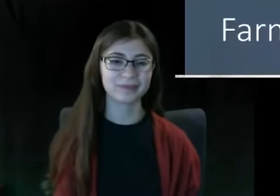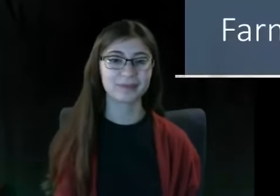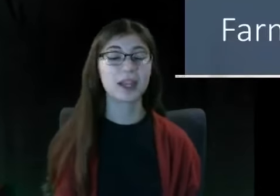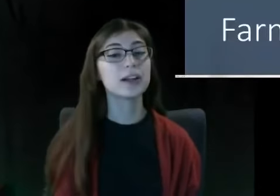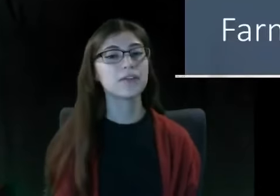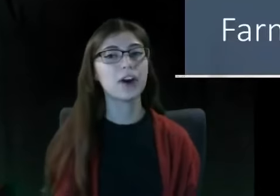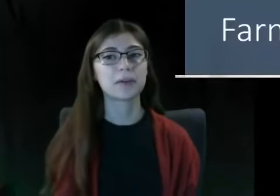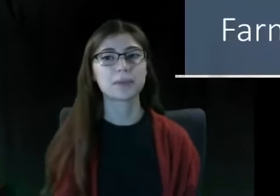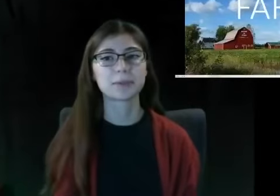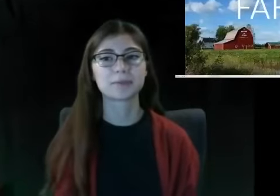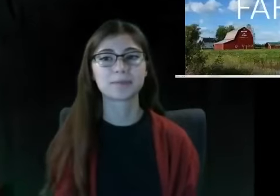Farm.